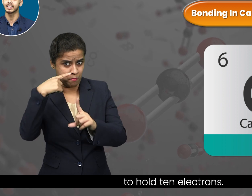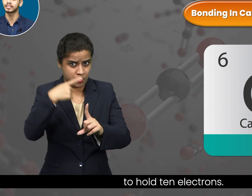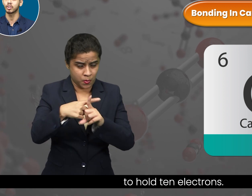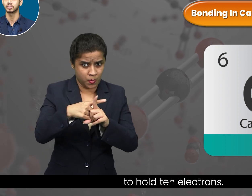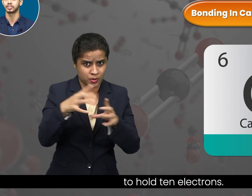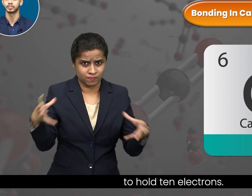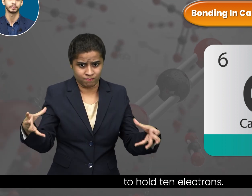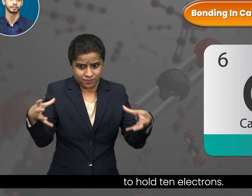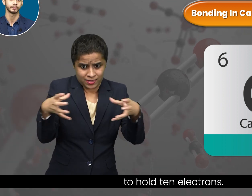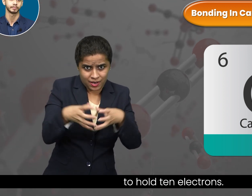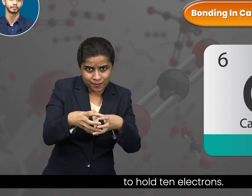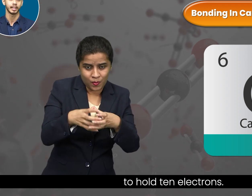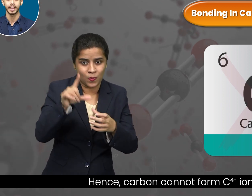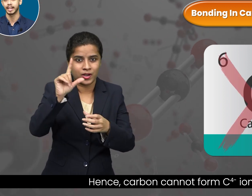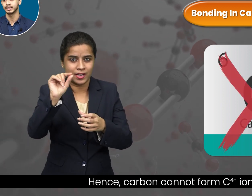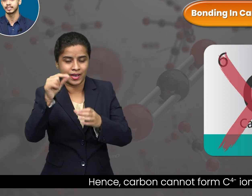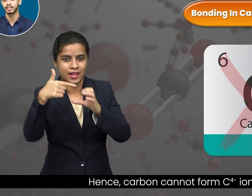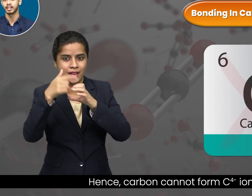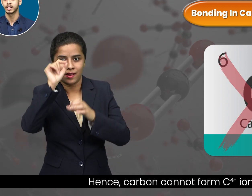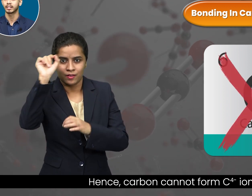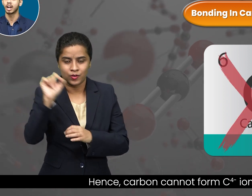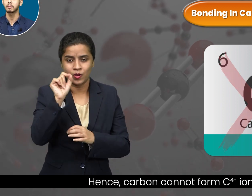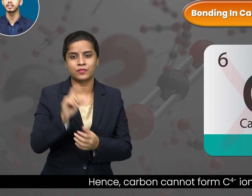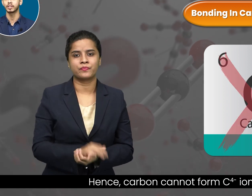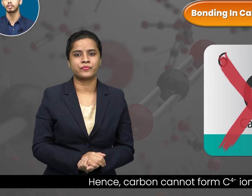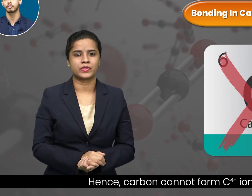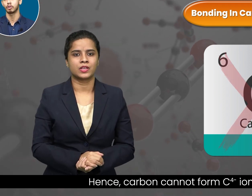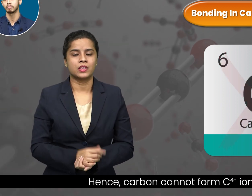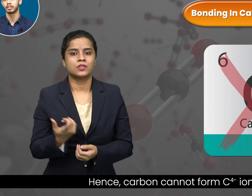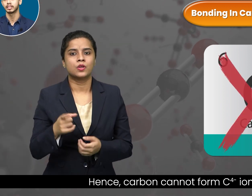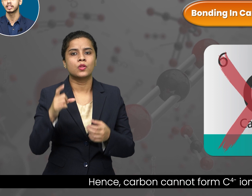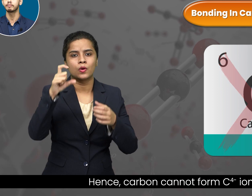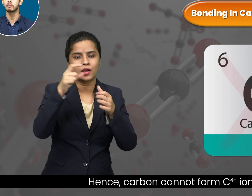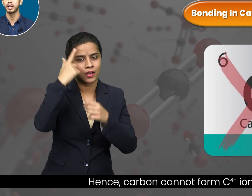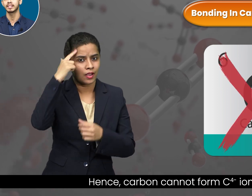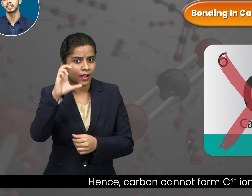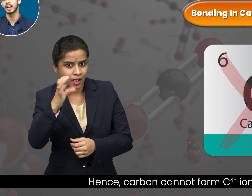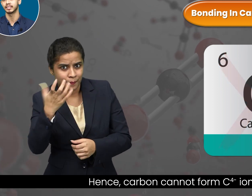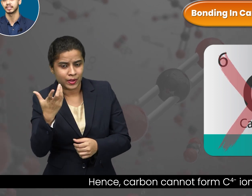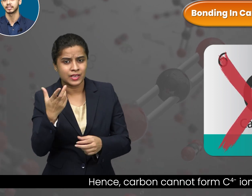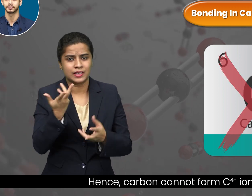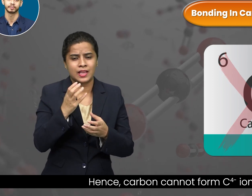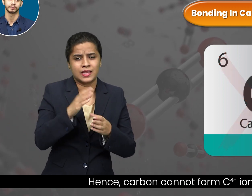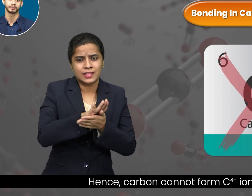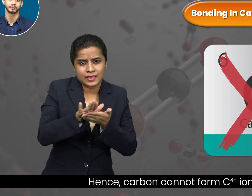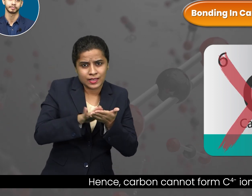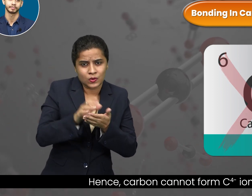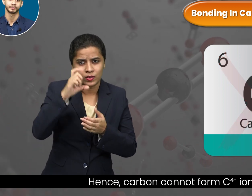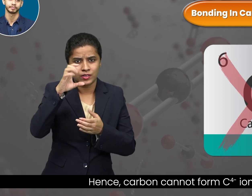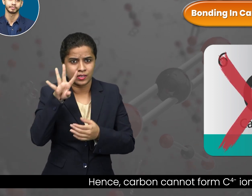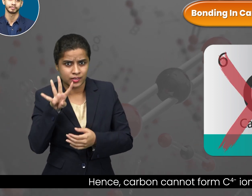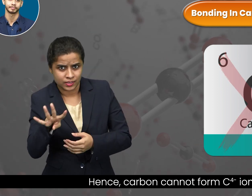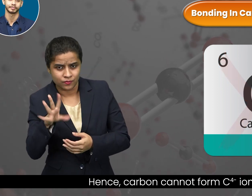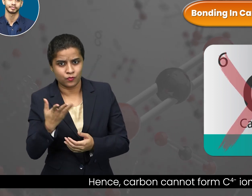10 electrons. Hence, carbon cannot form C4- ions.